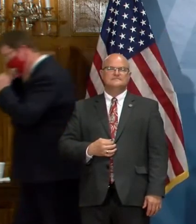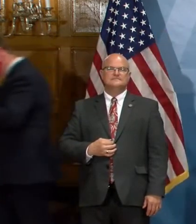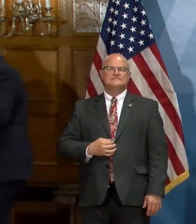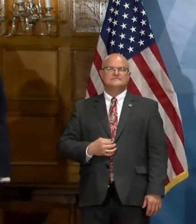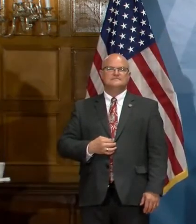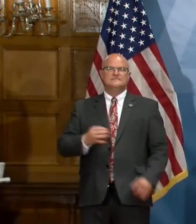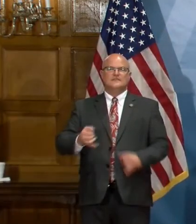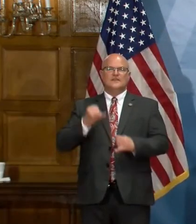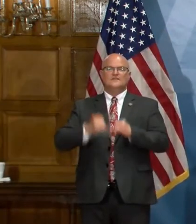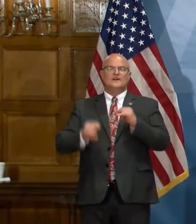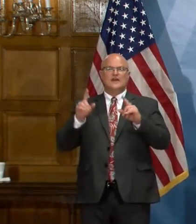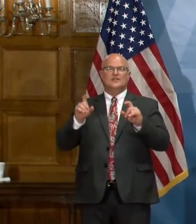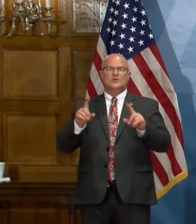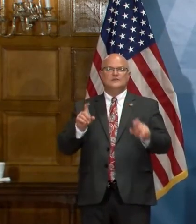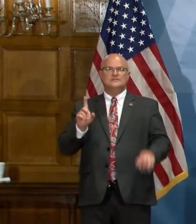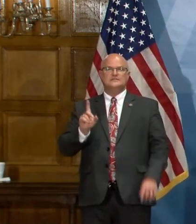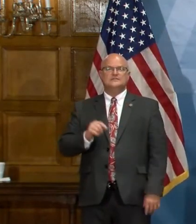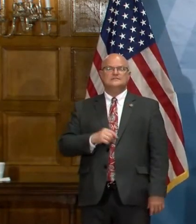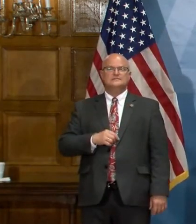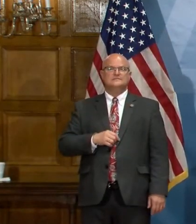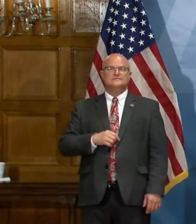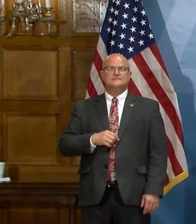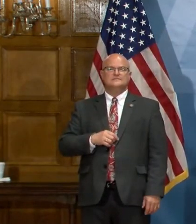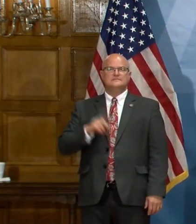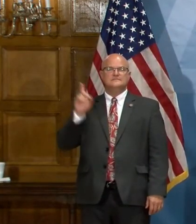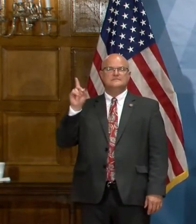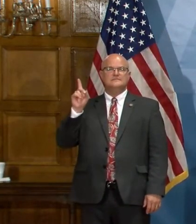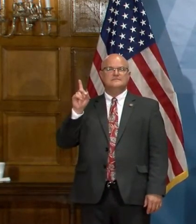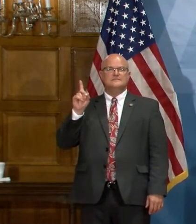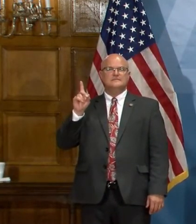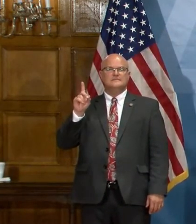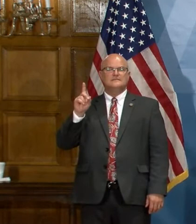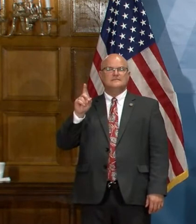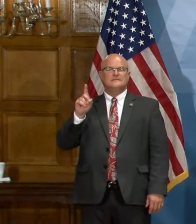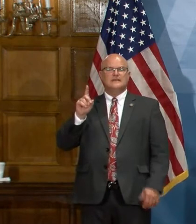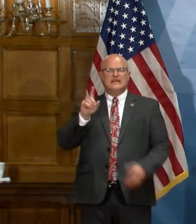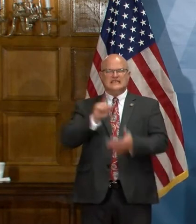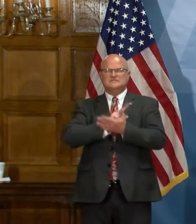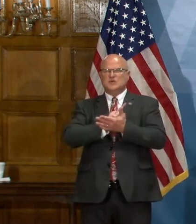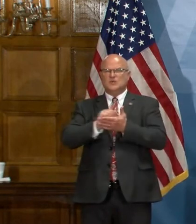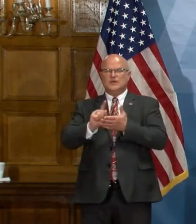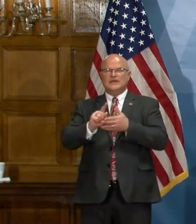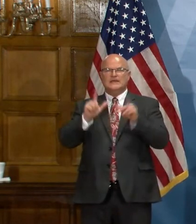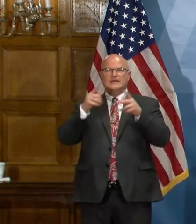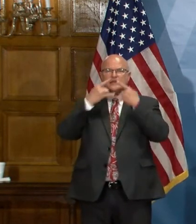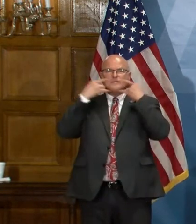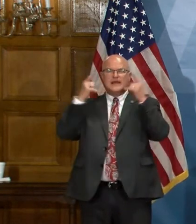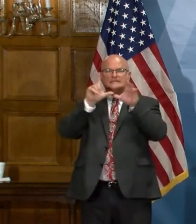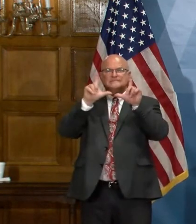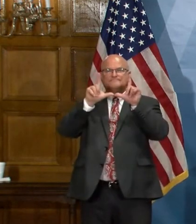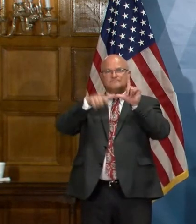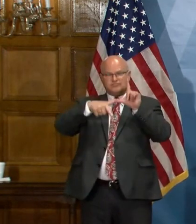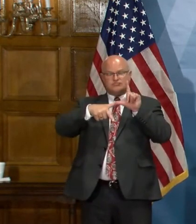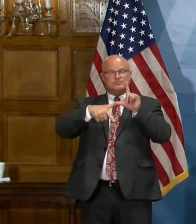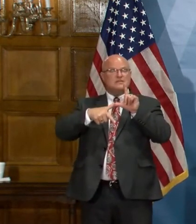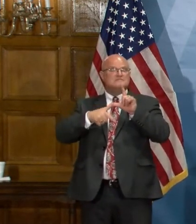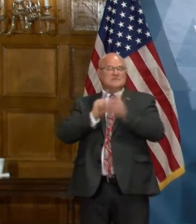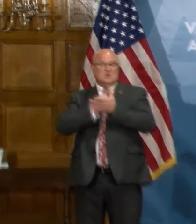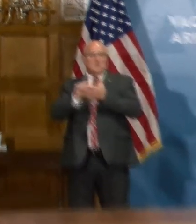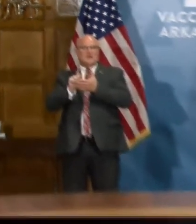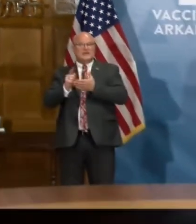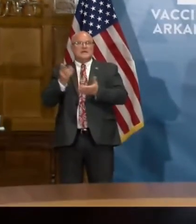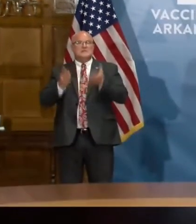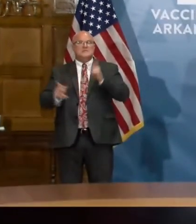Is there a final question? Yes, Governor, now that it's been a week since you lifted the mask mandate, some people may have